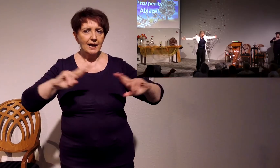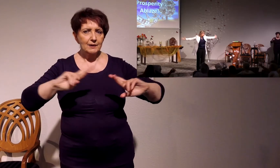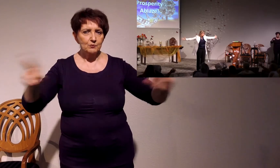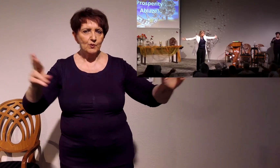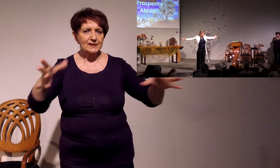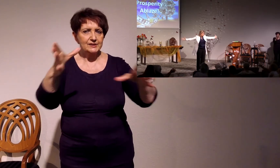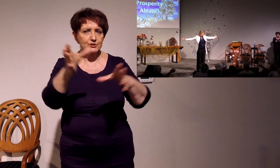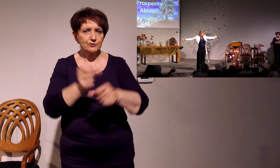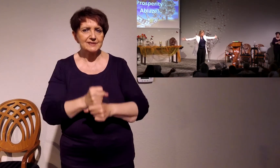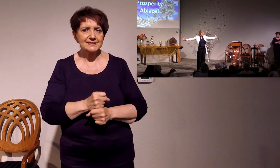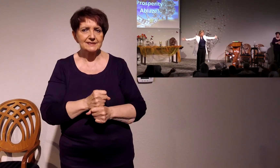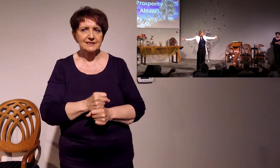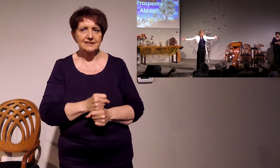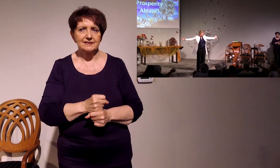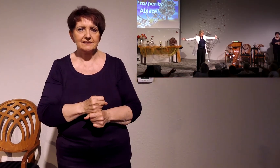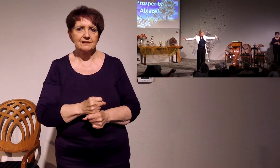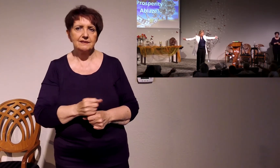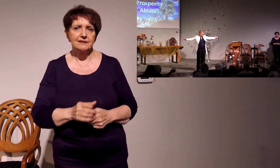receive.